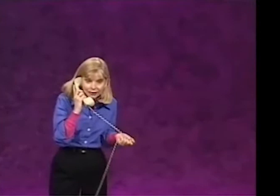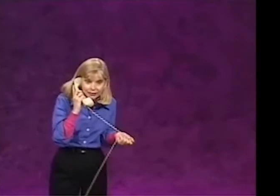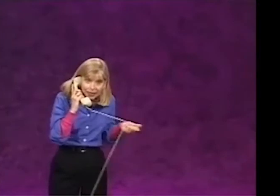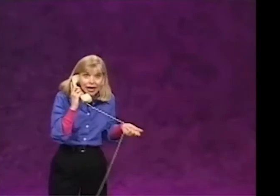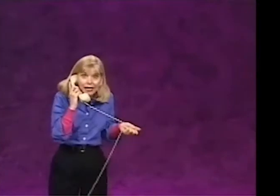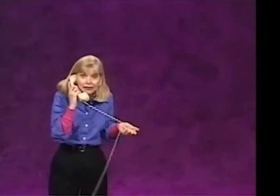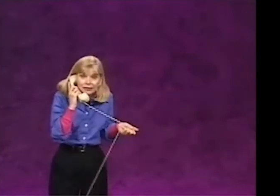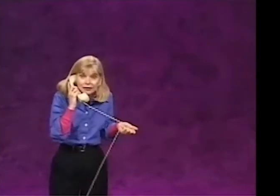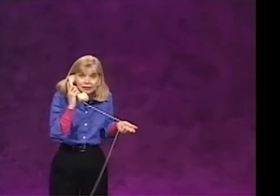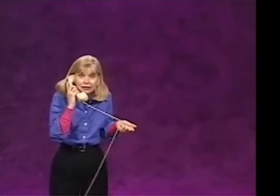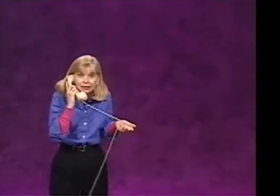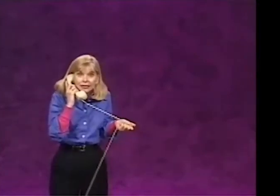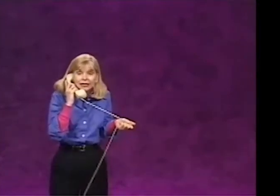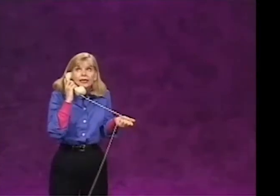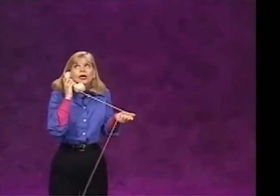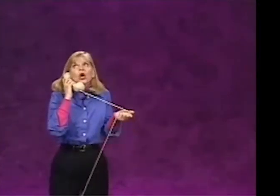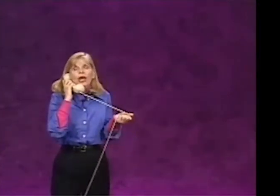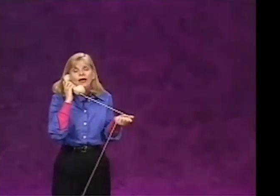can't. Okay.